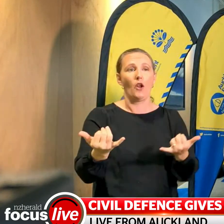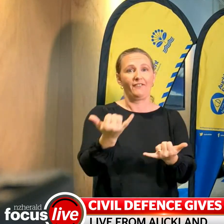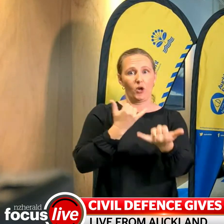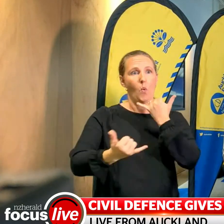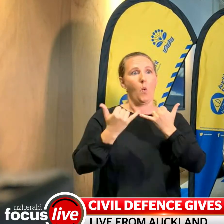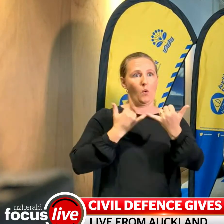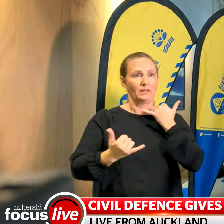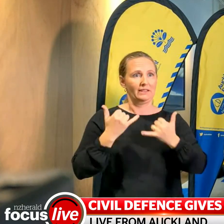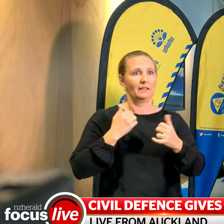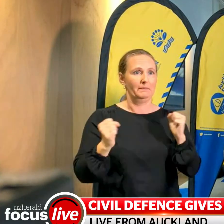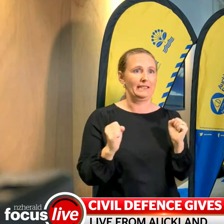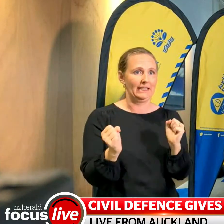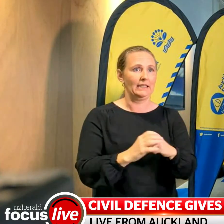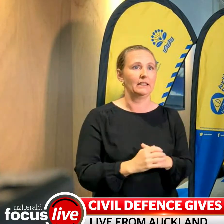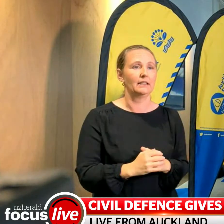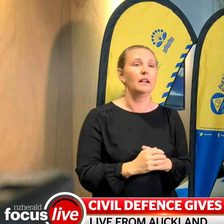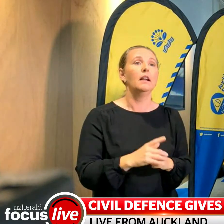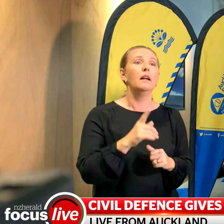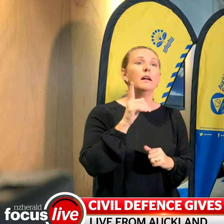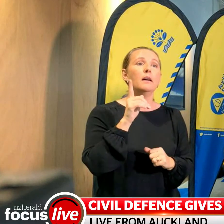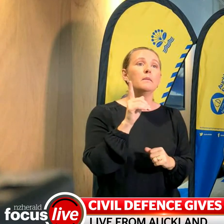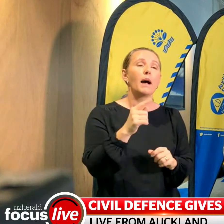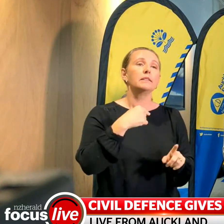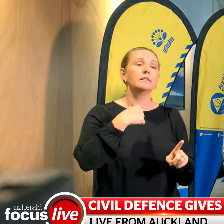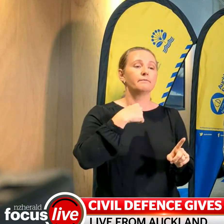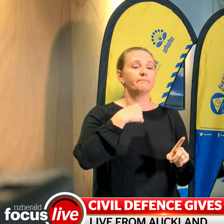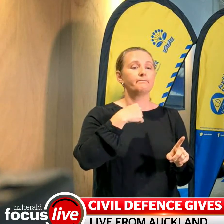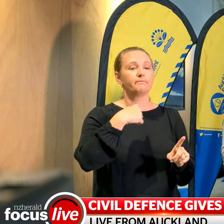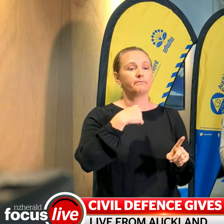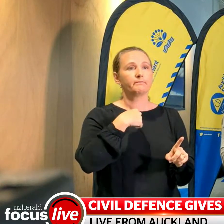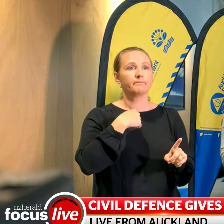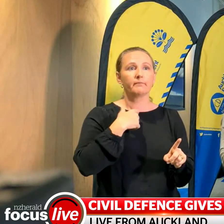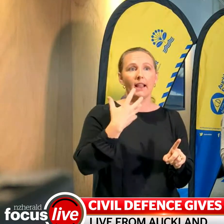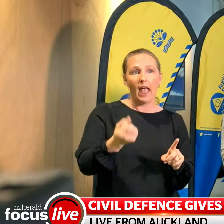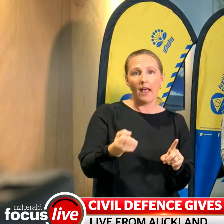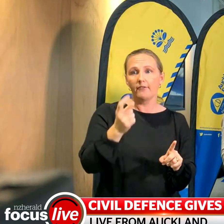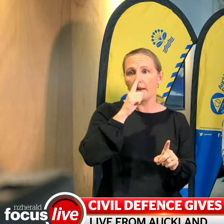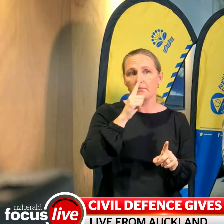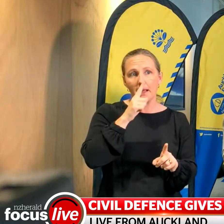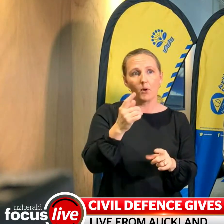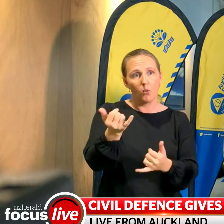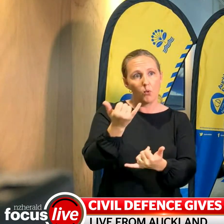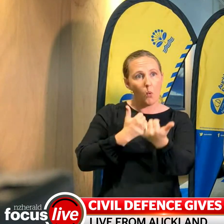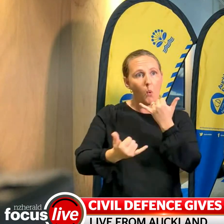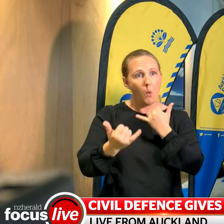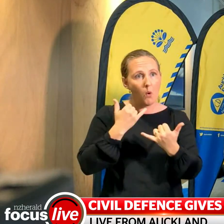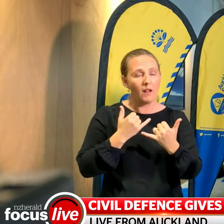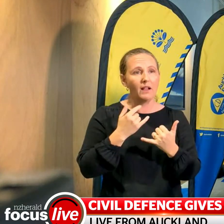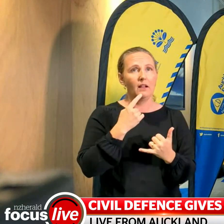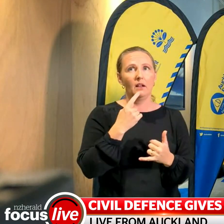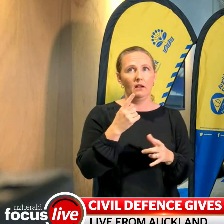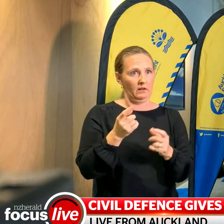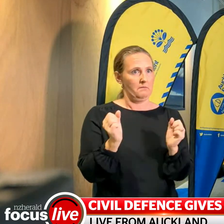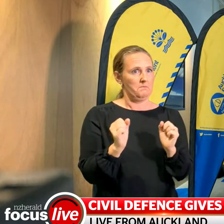we will get back to you. The reports from our call centre or coming in through our welfare desk is that we did have a significant increase